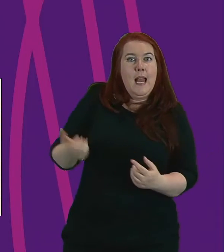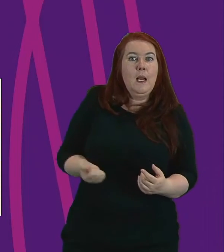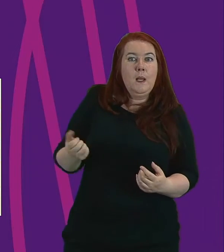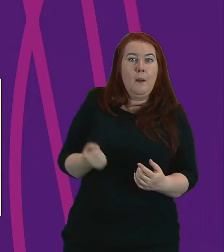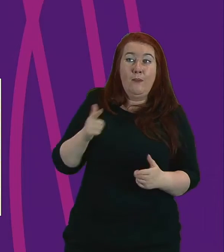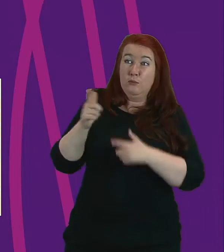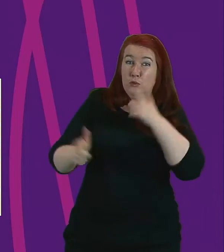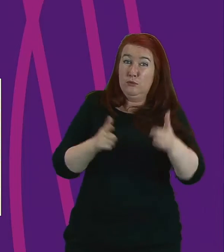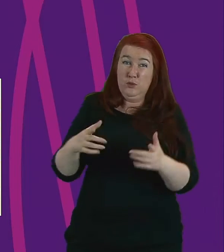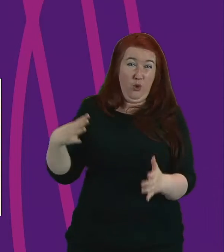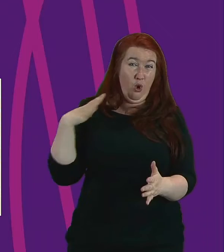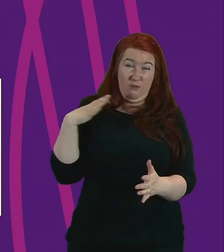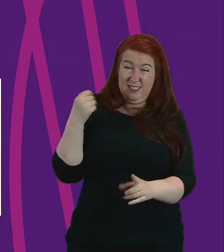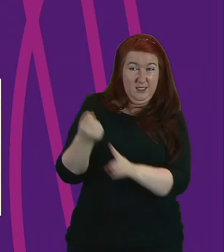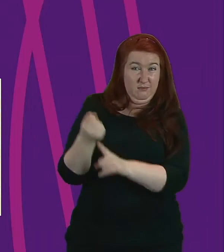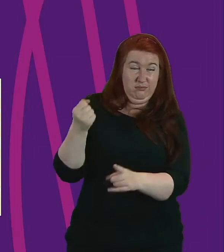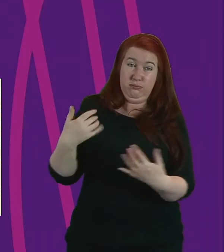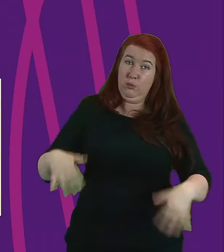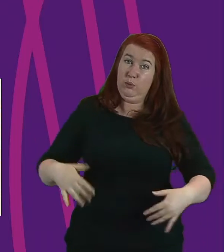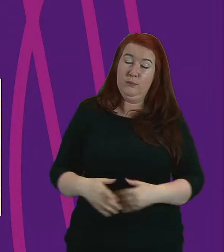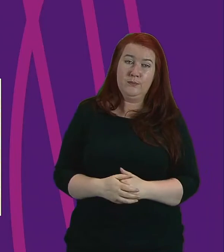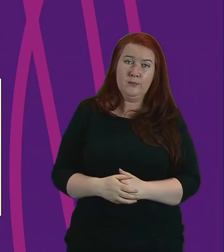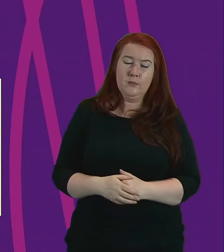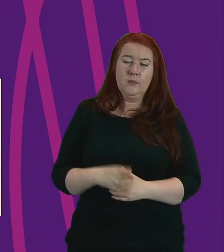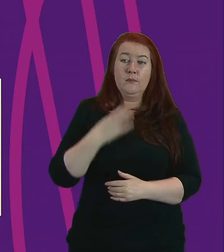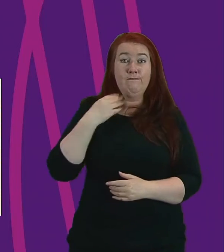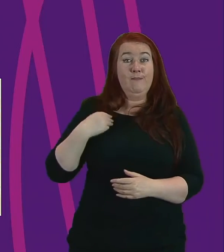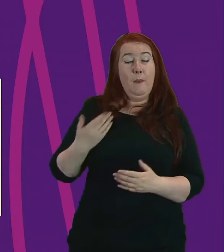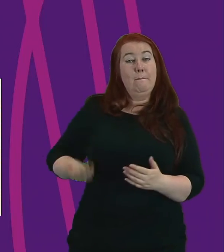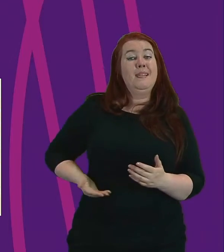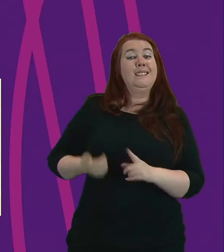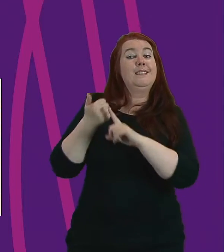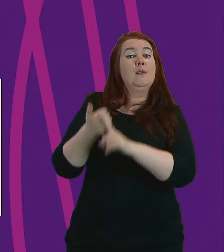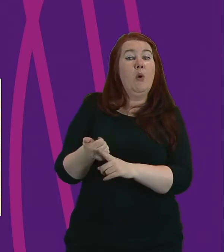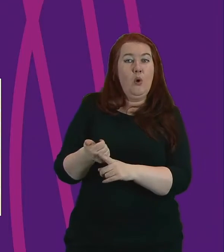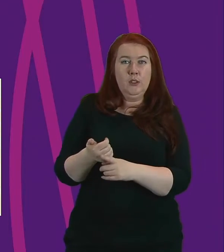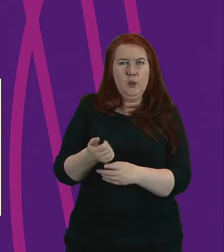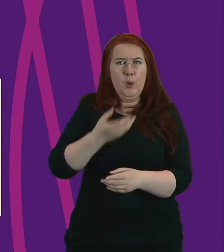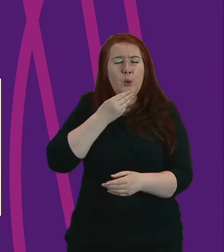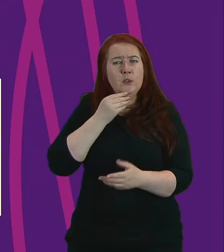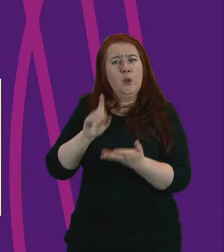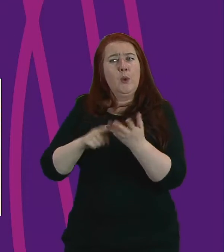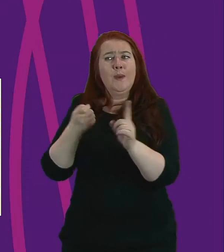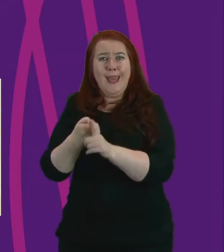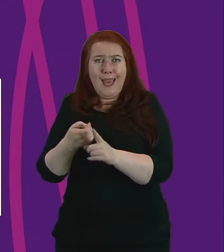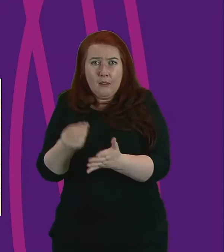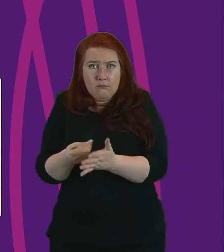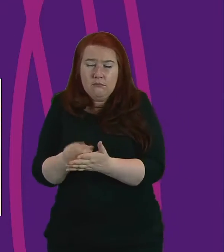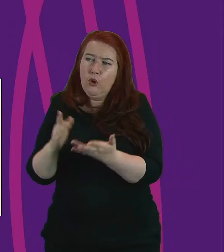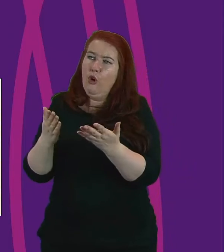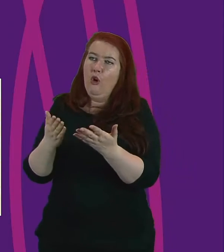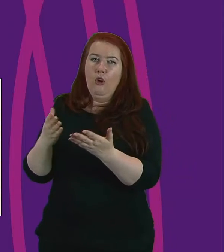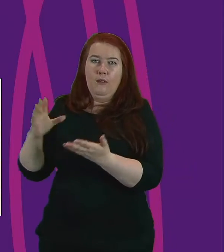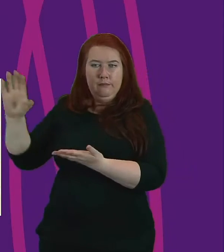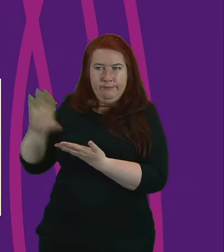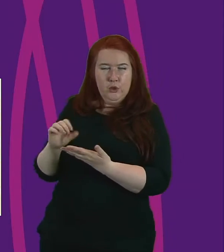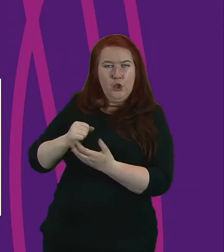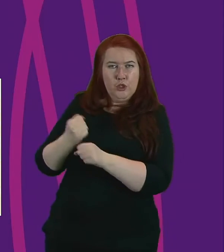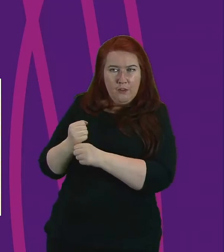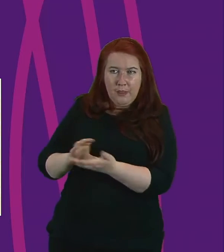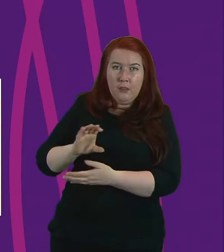being felt. And the latest business support schemes using Treasury money, either directly or channelled through the Scottish Government, have